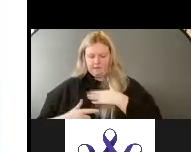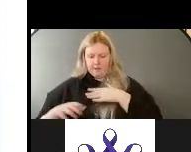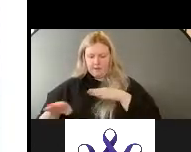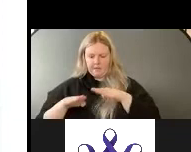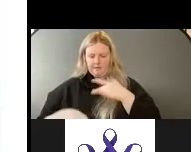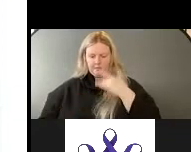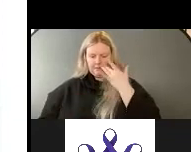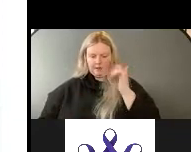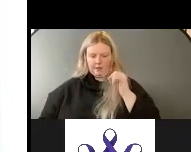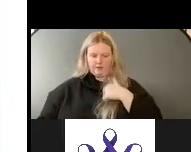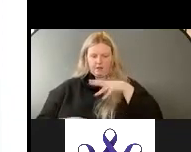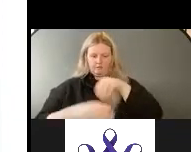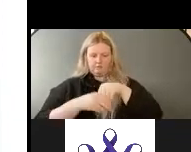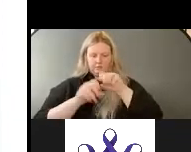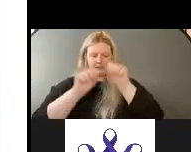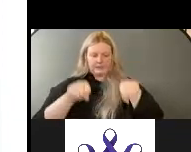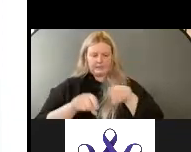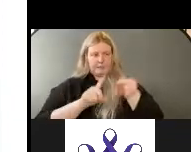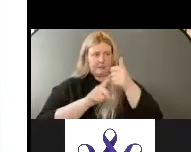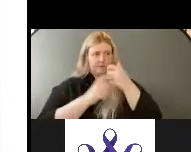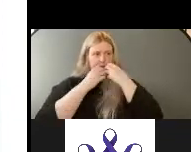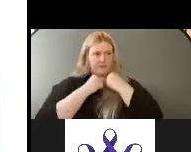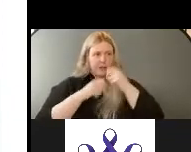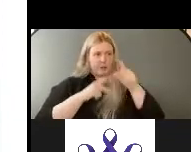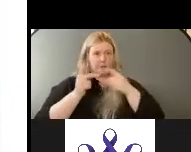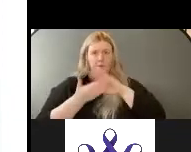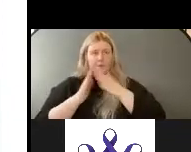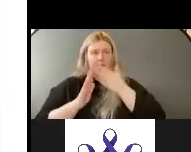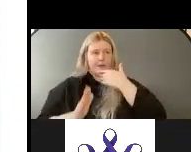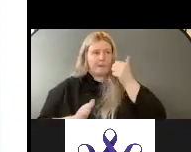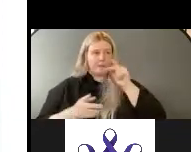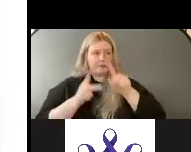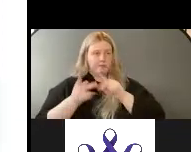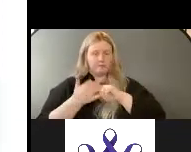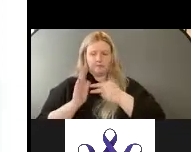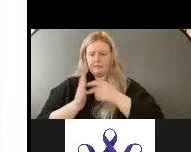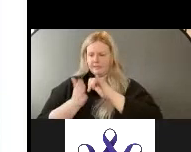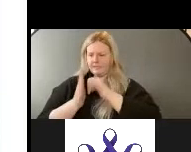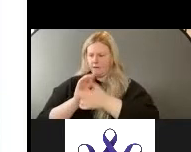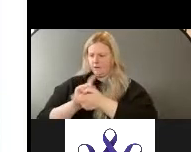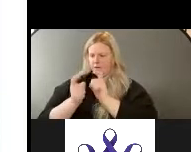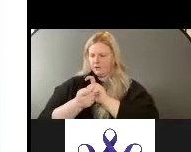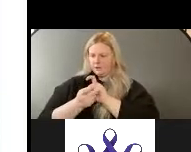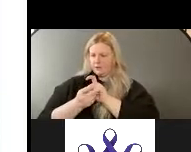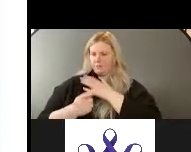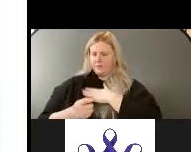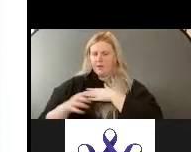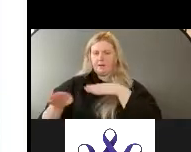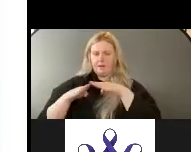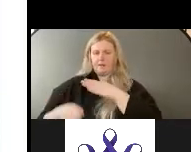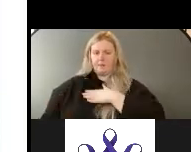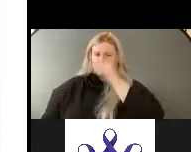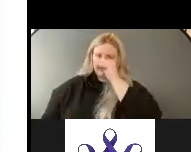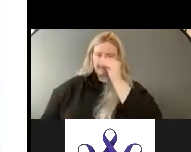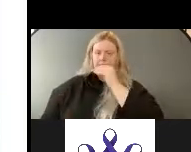a system that doesn't value people once they sort of are out of that working age